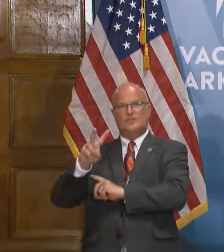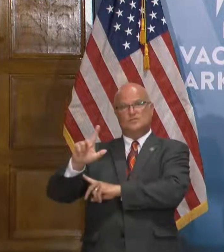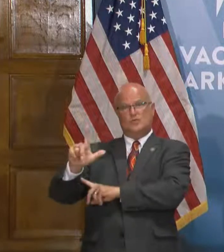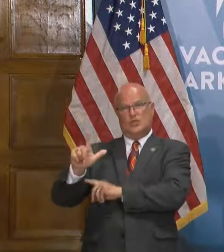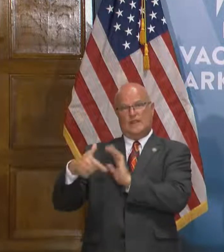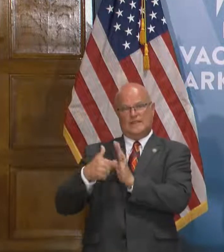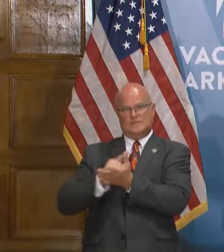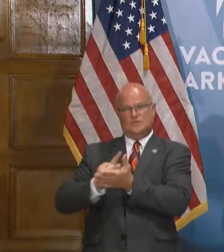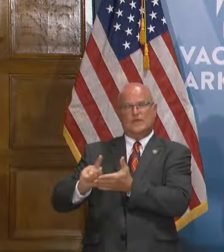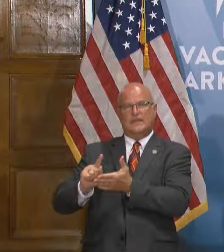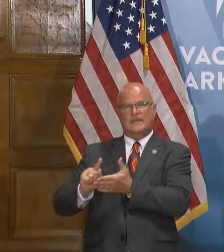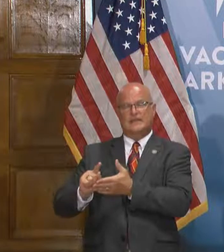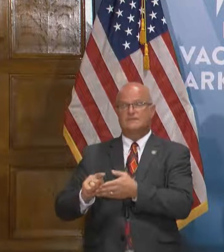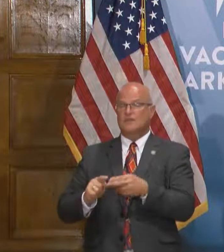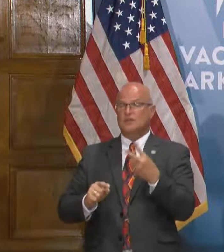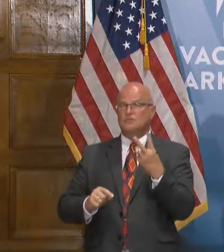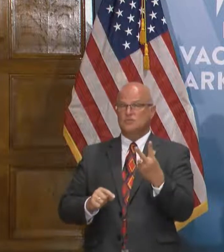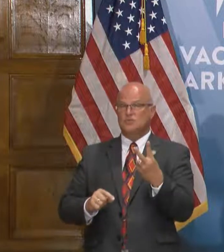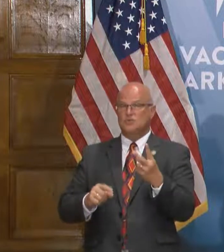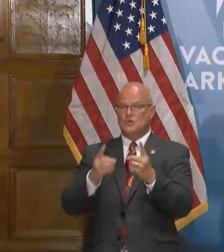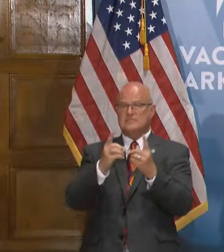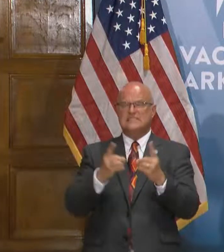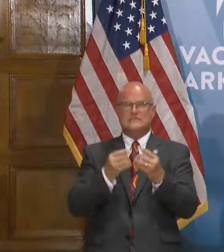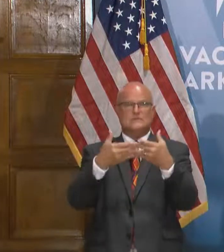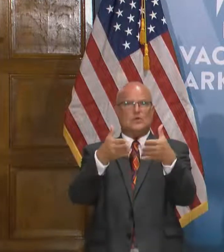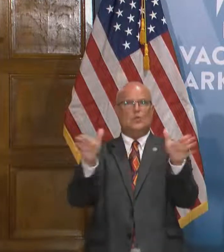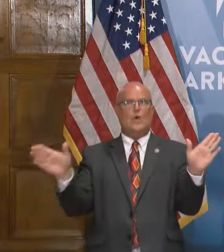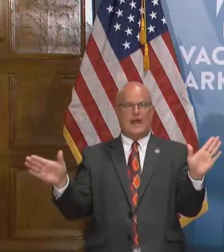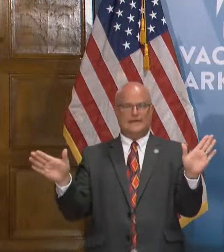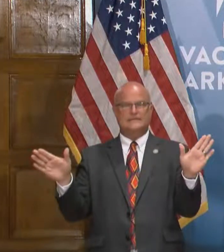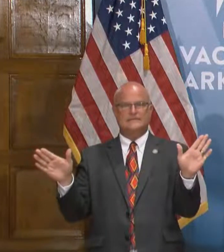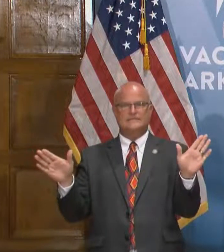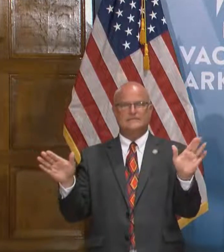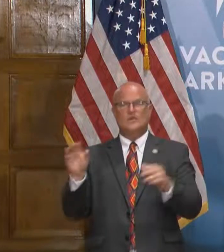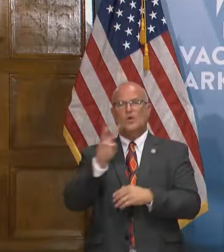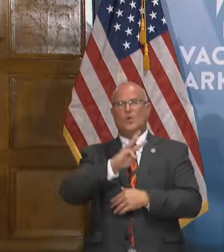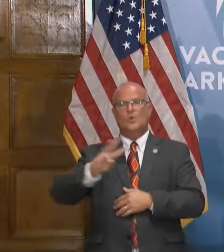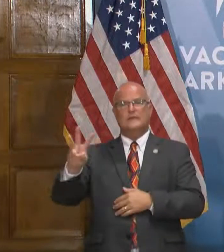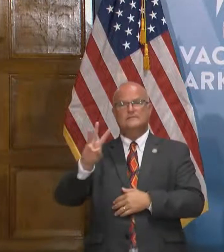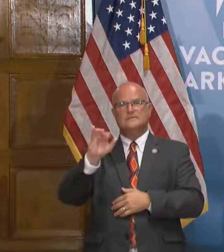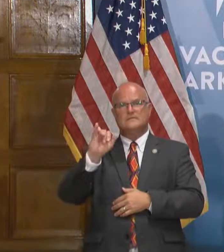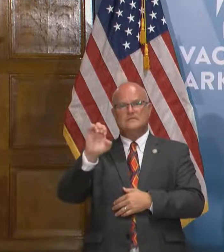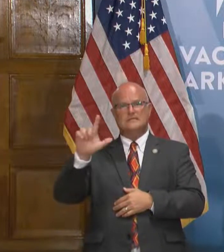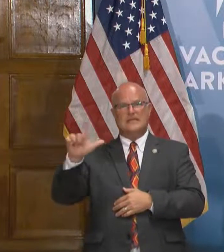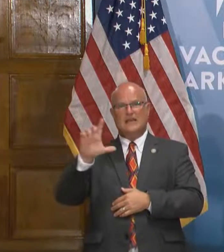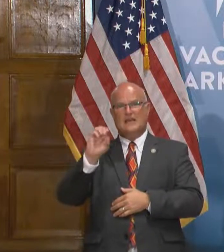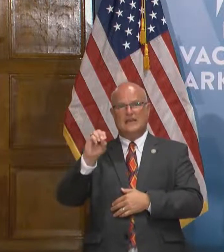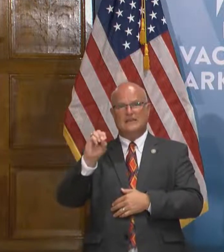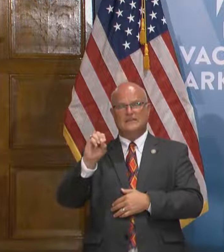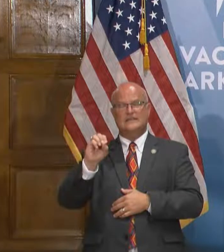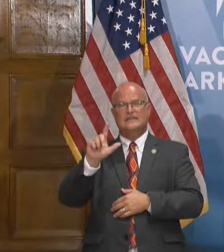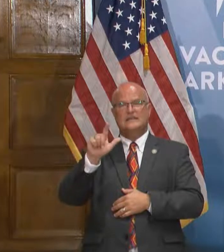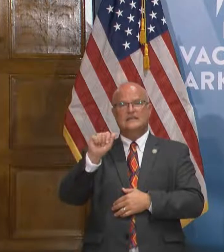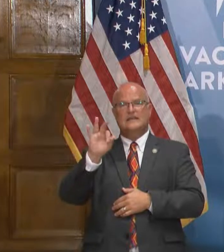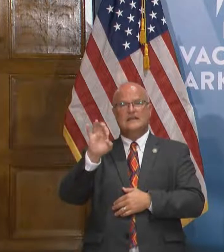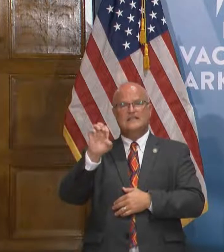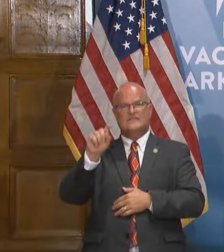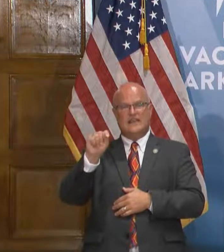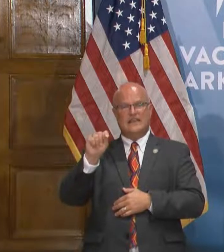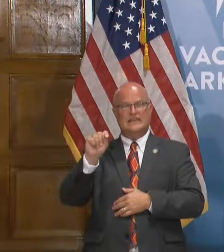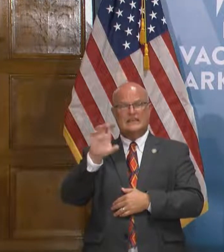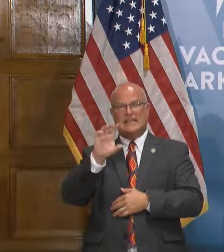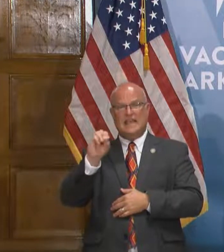week. 2 were district-wide adjustments. Western Yell County and Lafayette County school